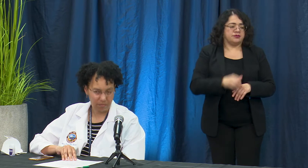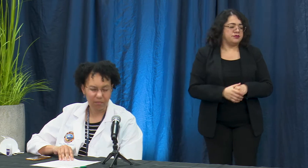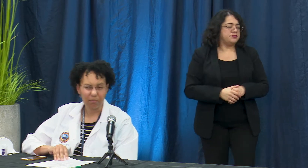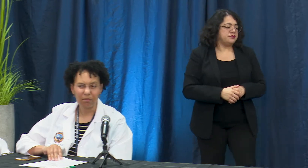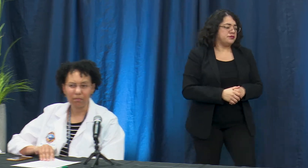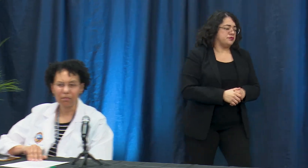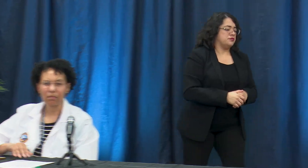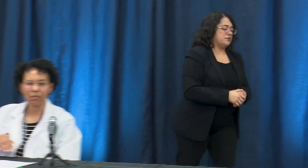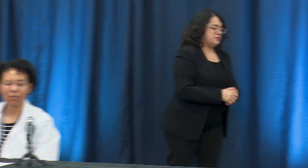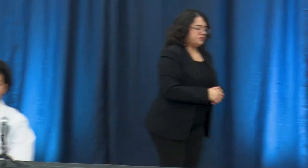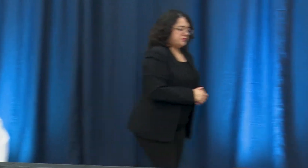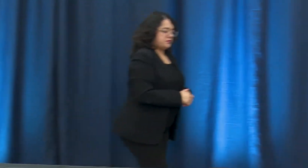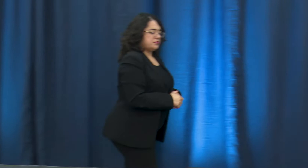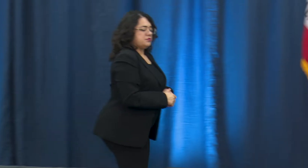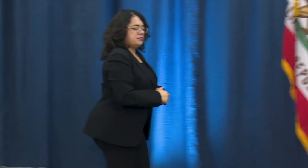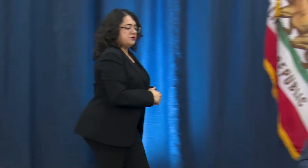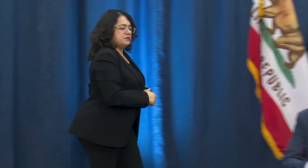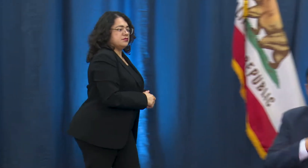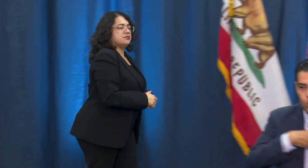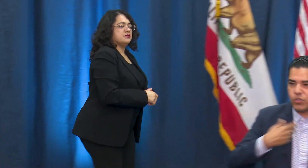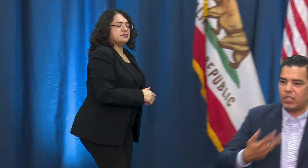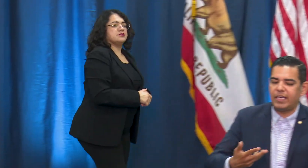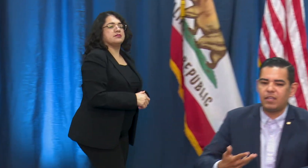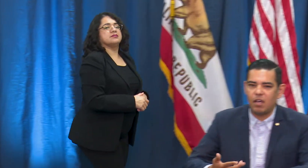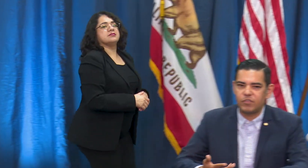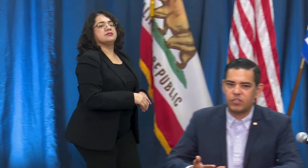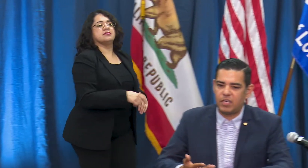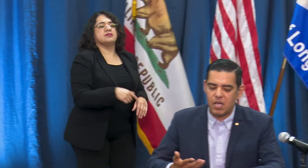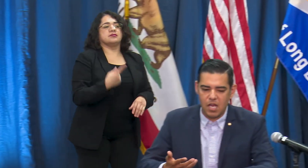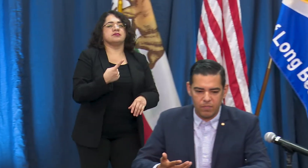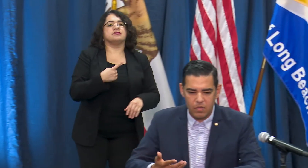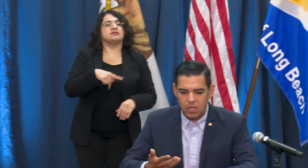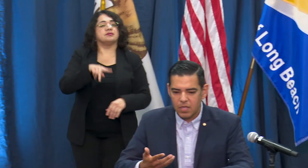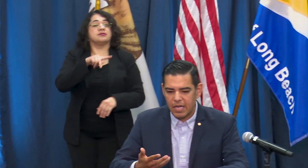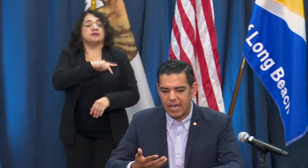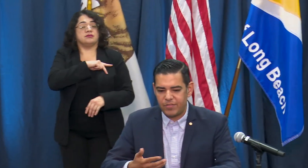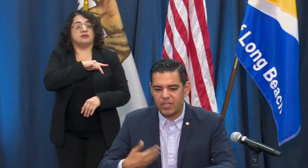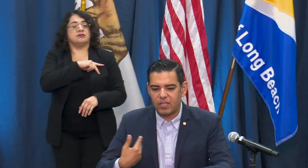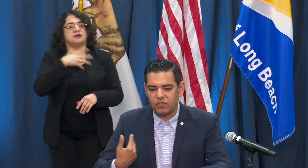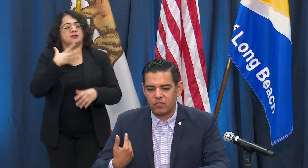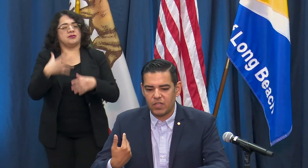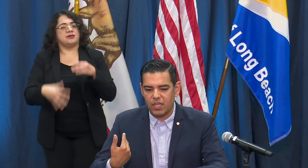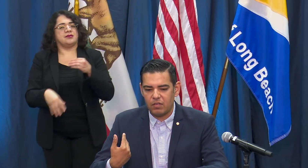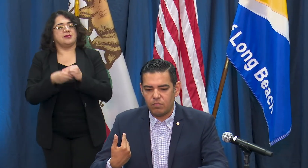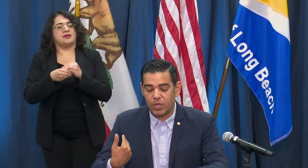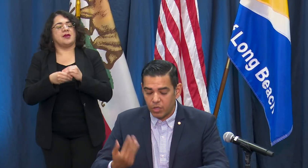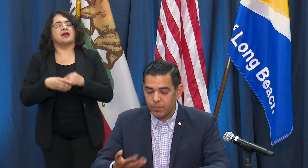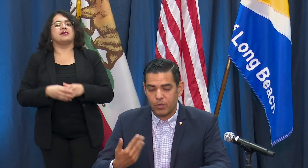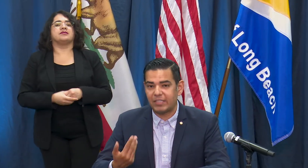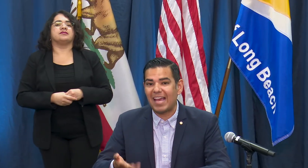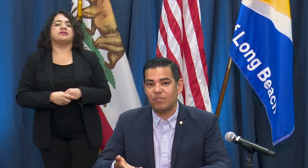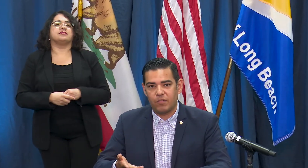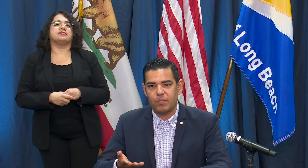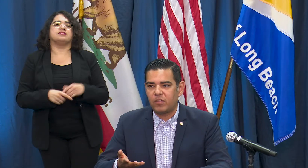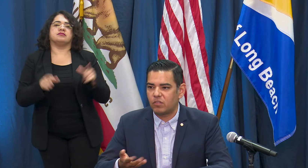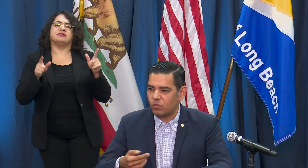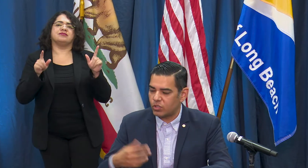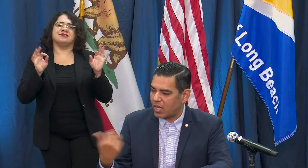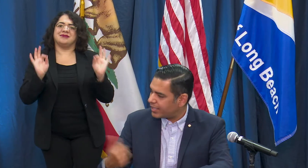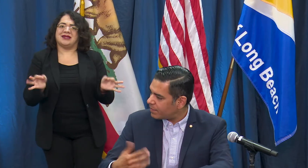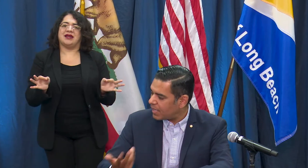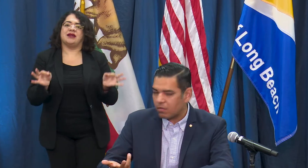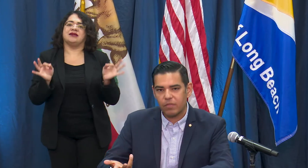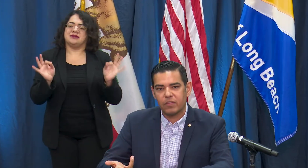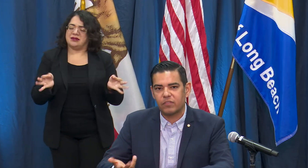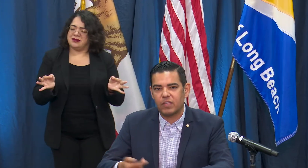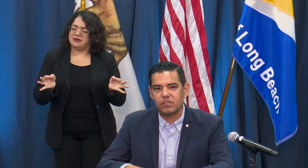just add, I mean, personally, obviously, I think it'd be great to have the information. So we're